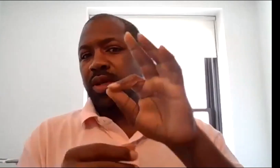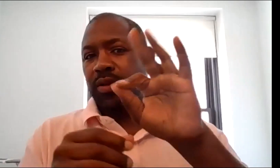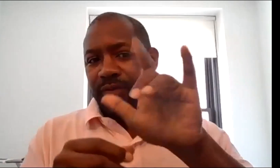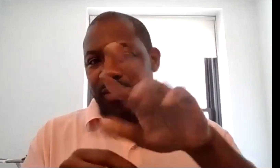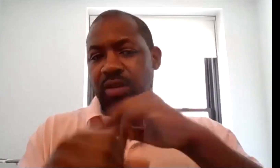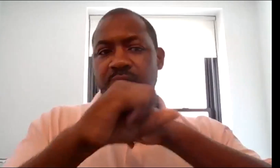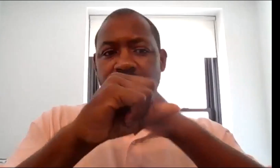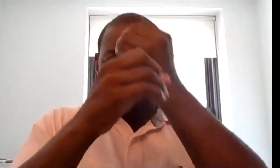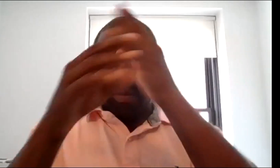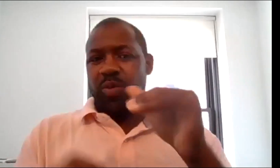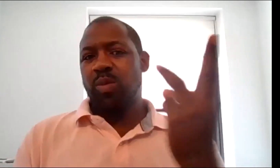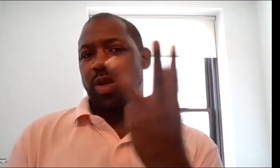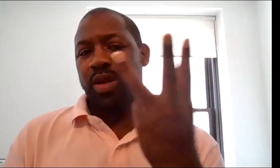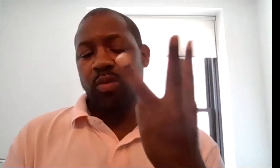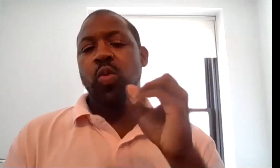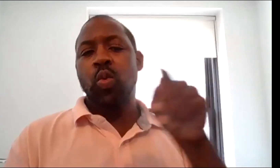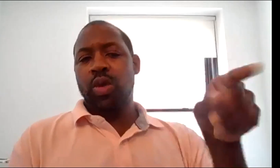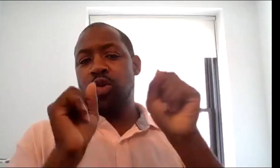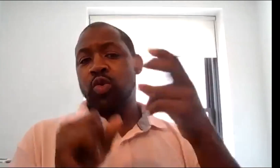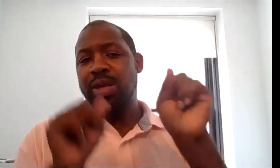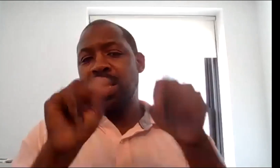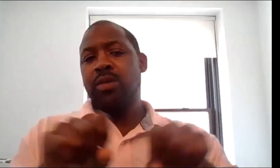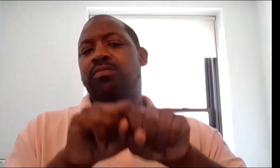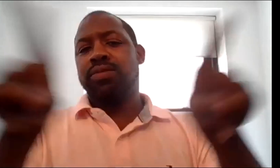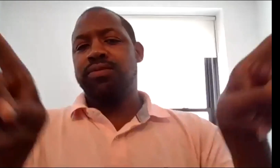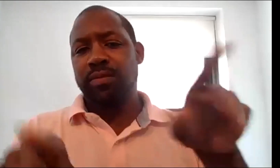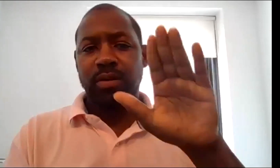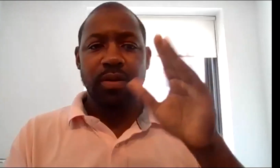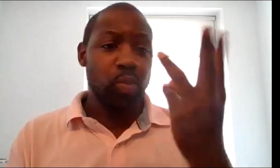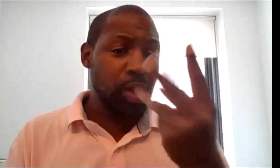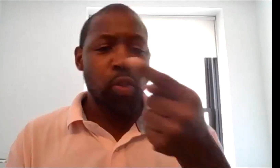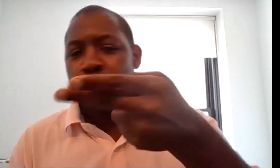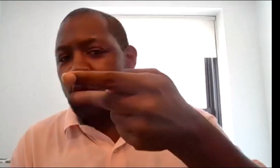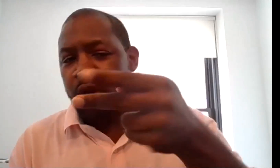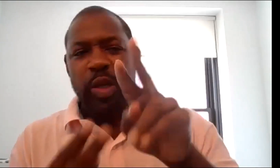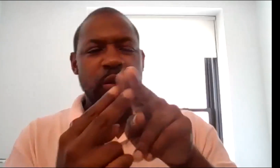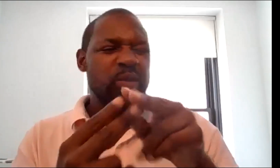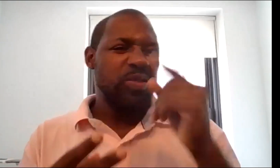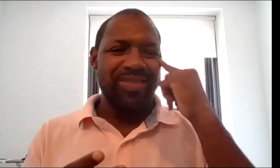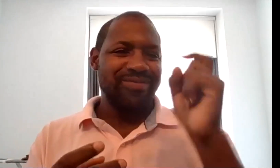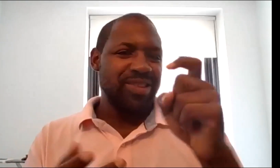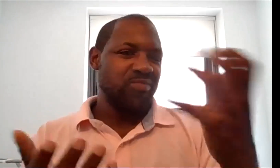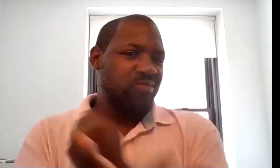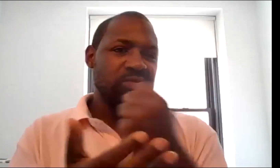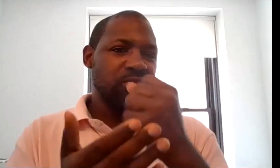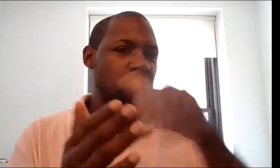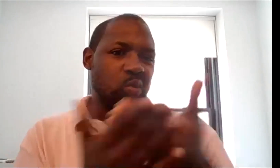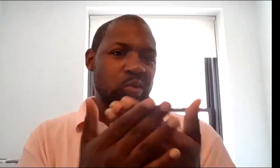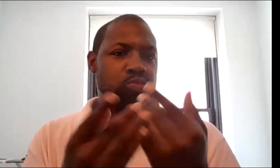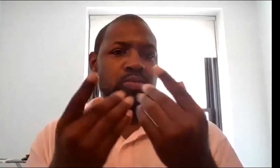So if we can get this done before that, like by Wednesday, and get it out Wednesday or Thursday, Perfect. let's go